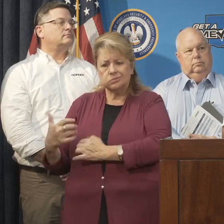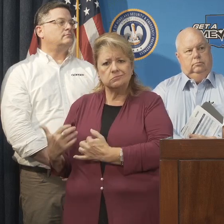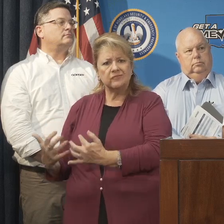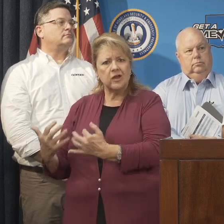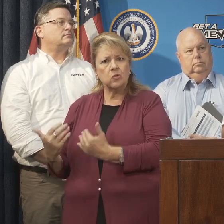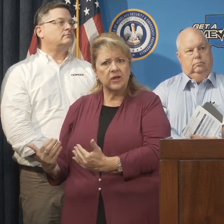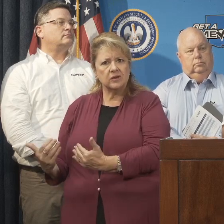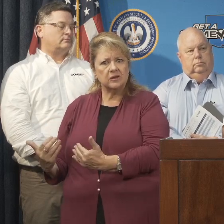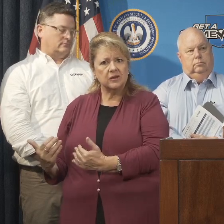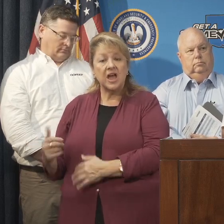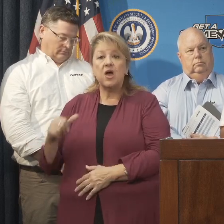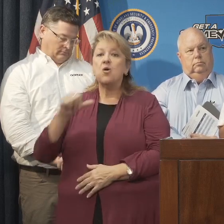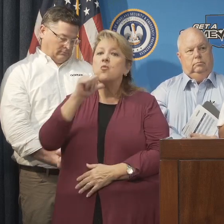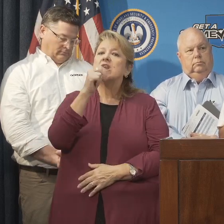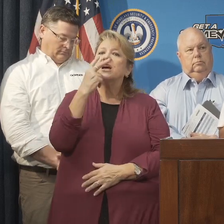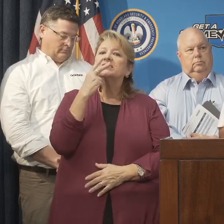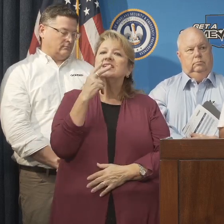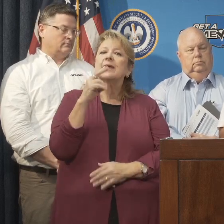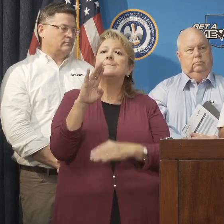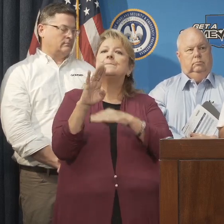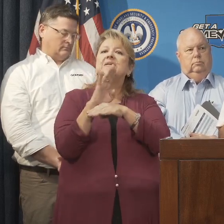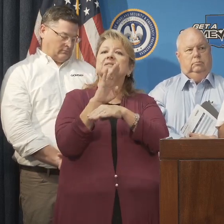the commercially owned